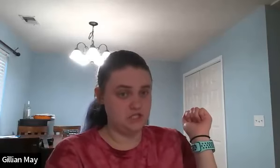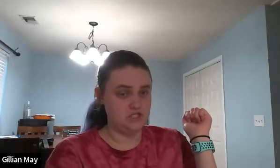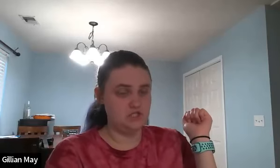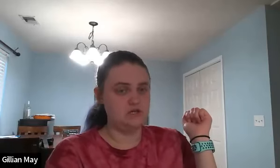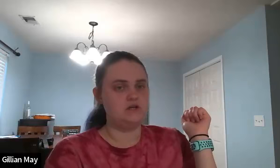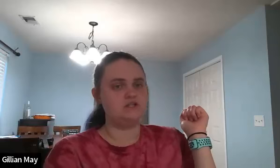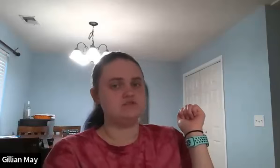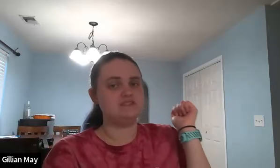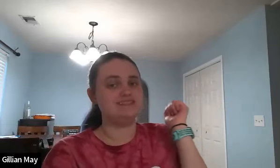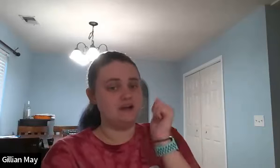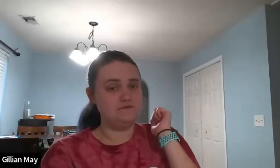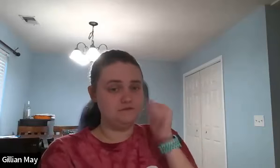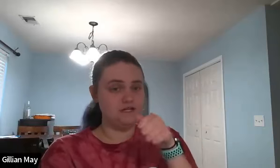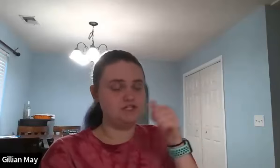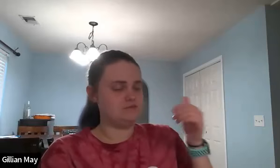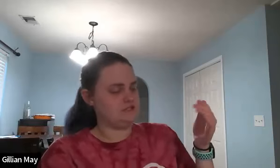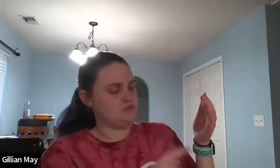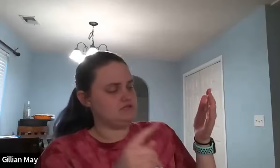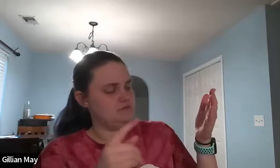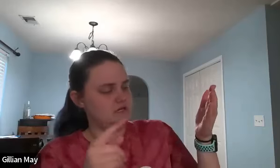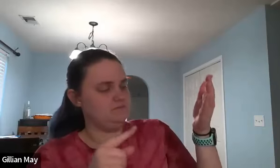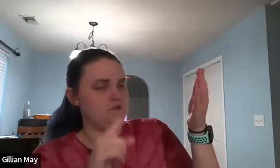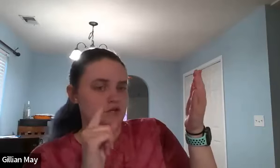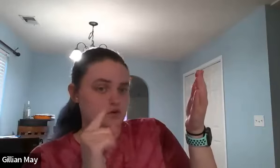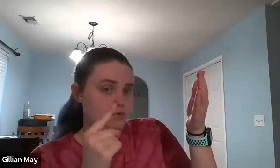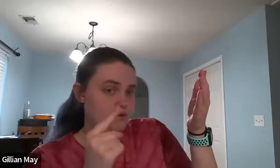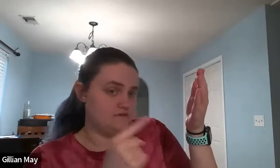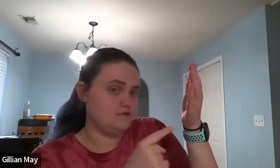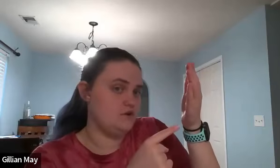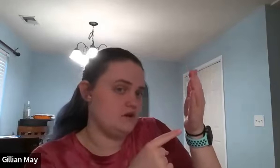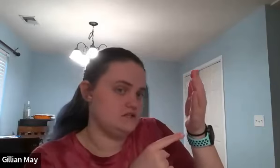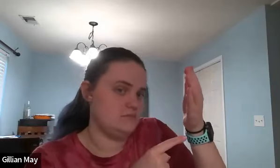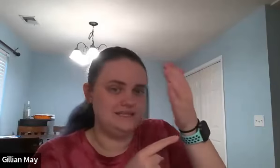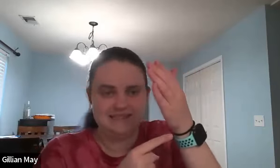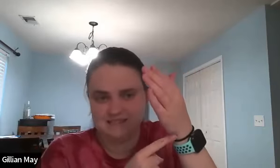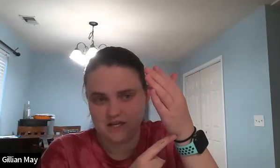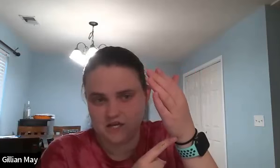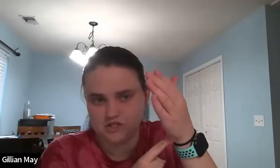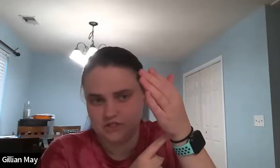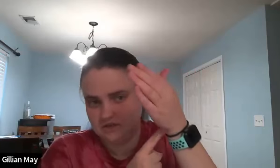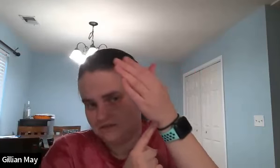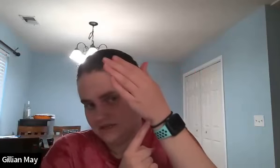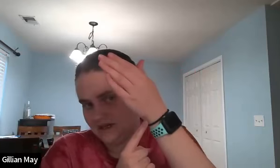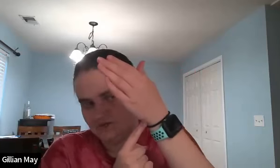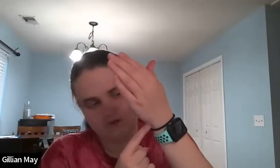fish. So the sign for fish is going to be your pointer finger of your non-dominant is under, like kind of